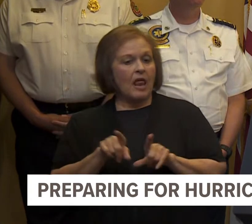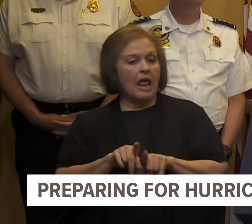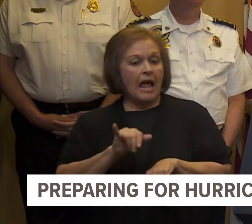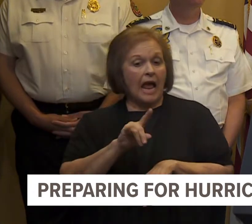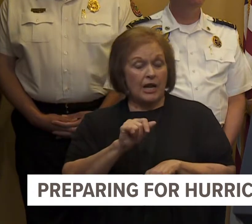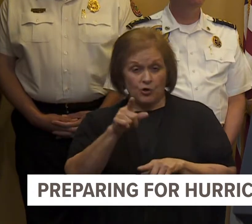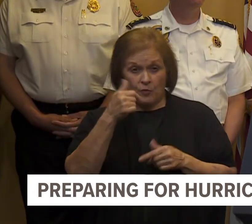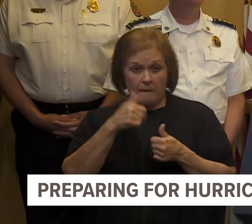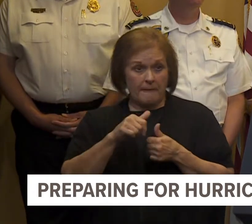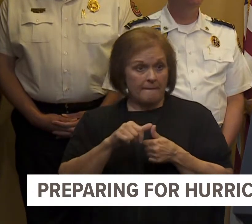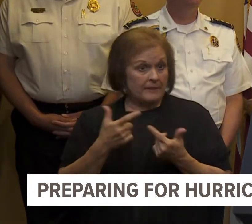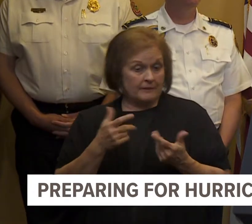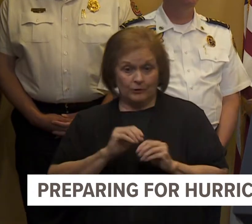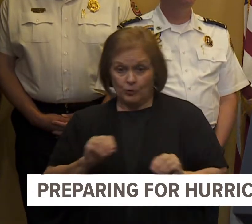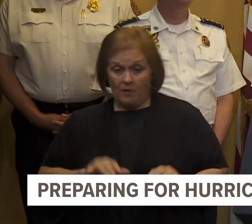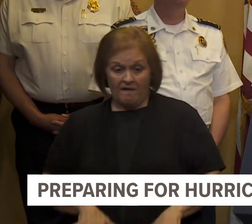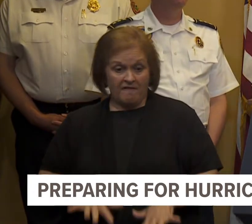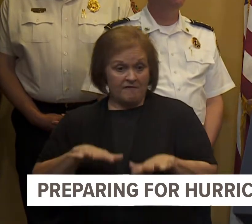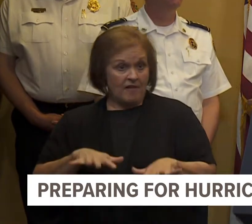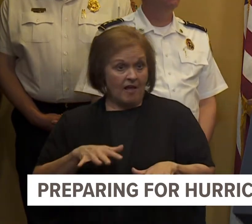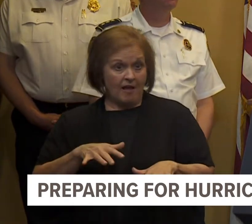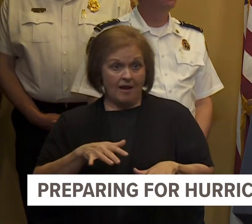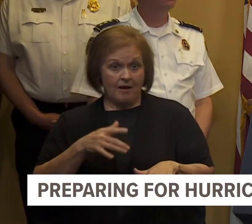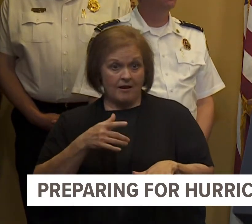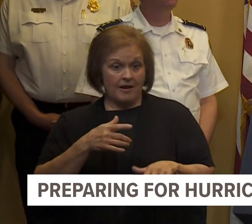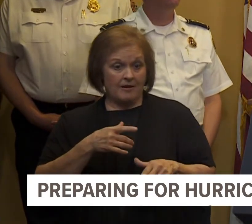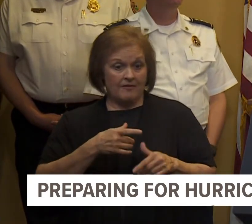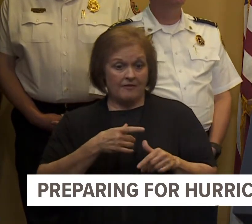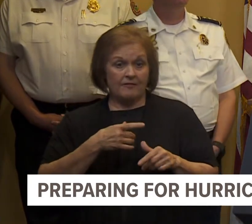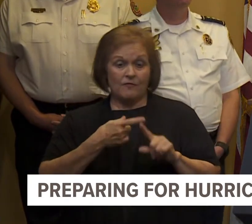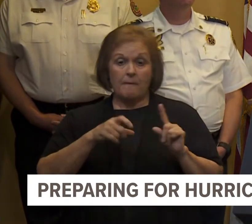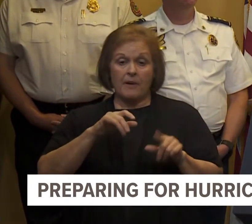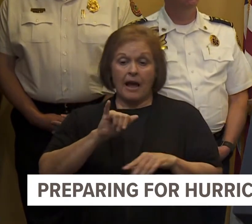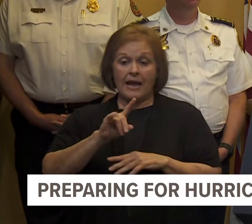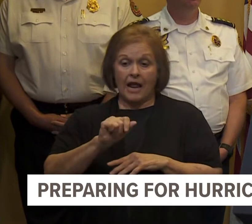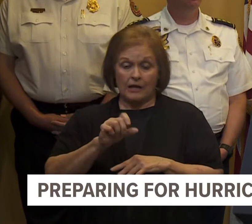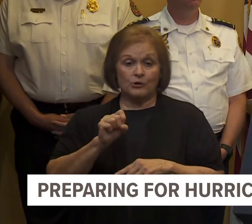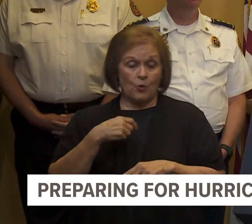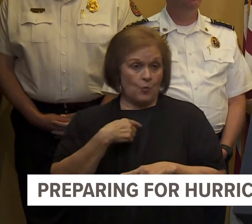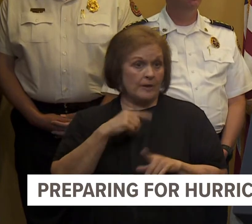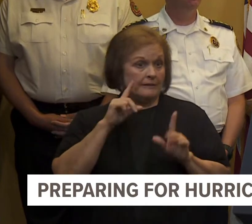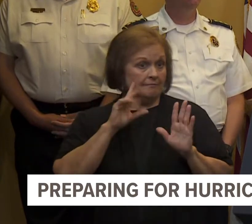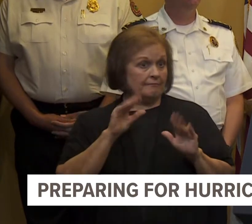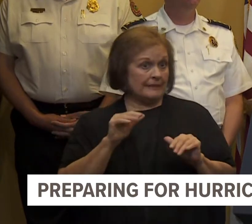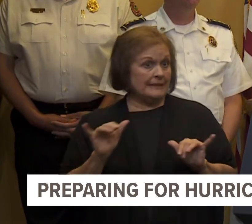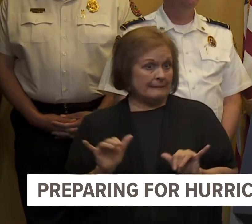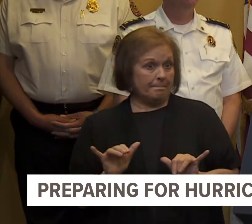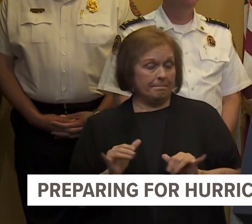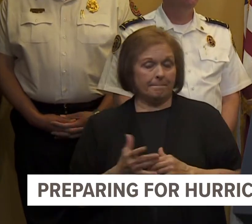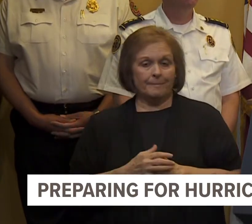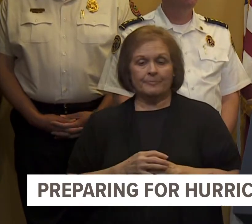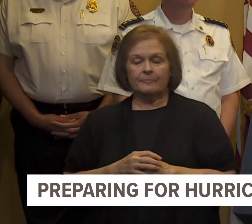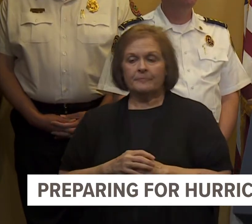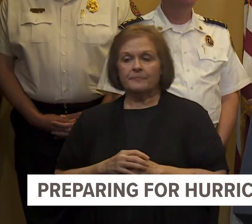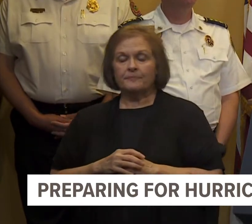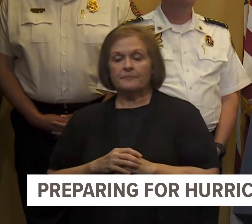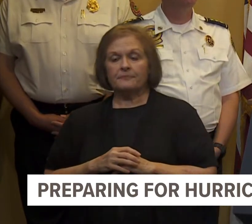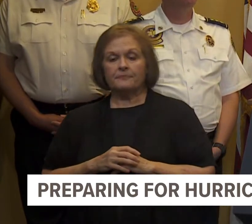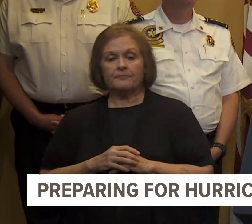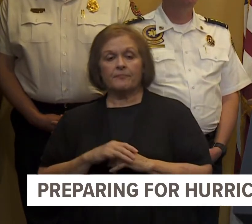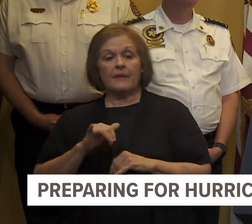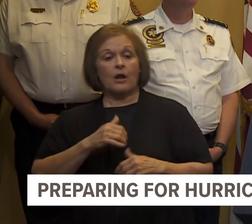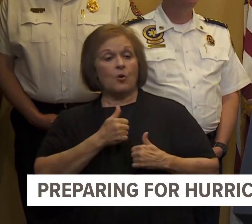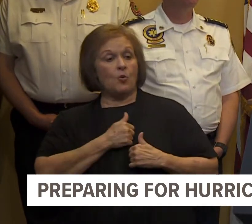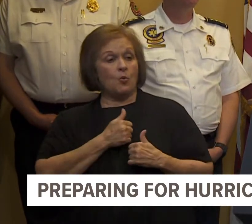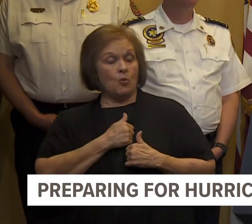can remember, there was absolutely no flooding from Hurricane Ida, and we expect that to continue. I want to say that